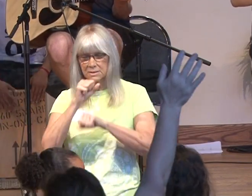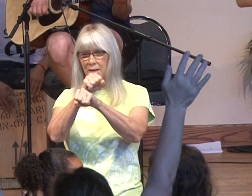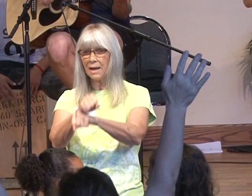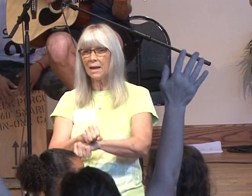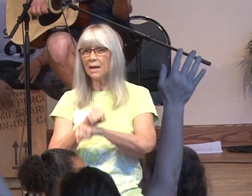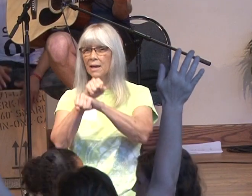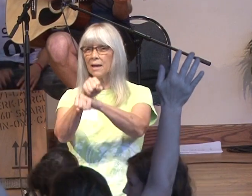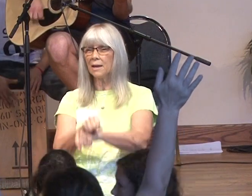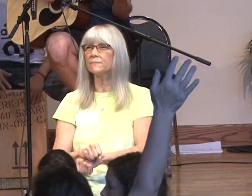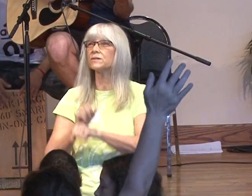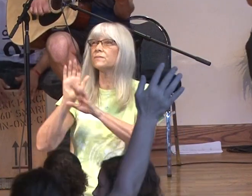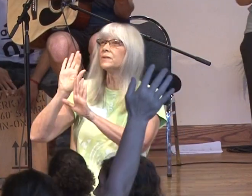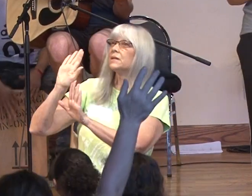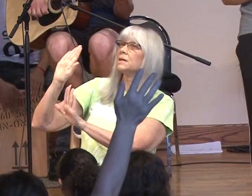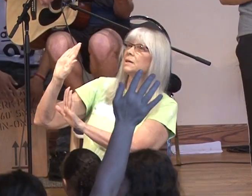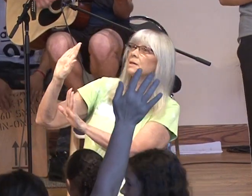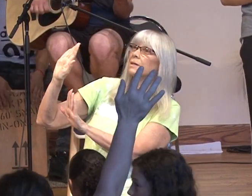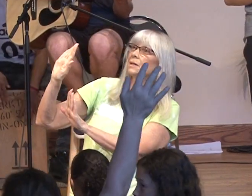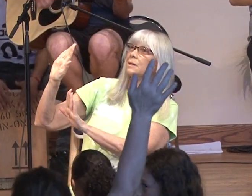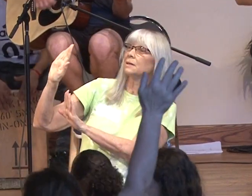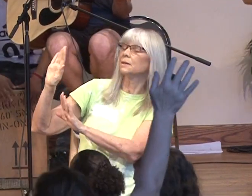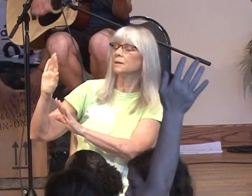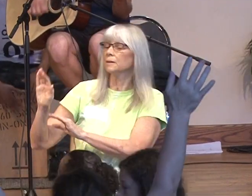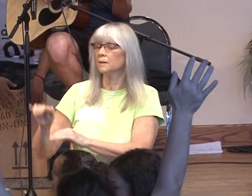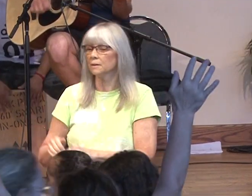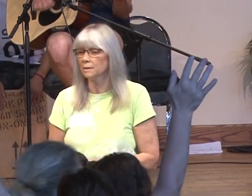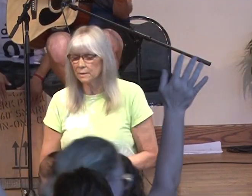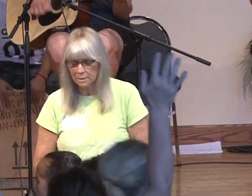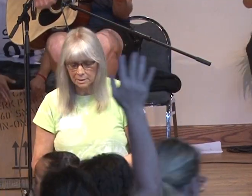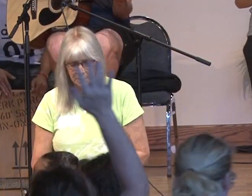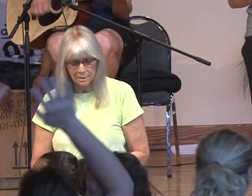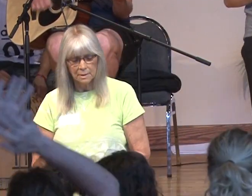a slave to